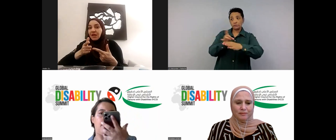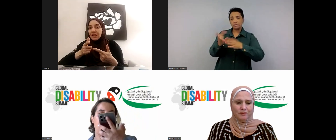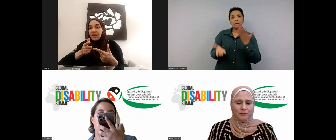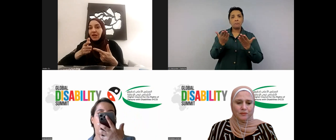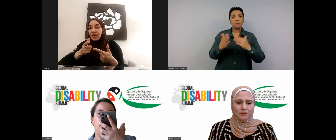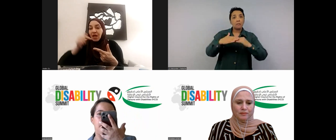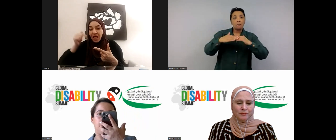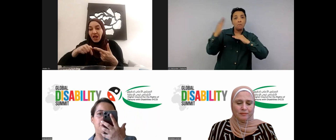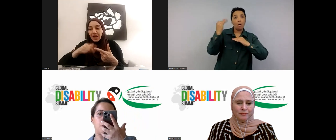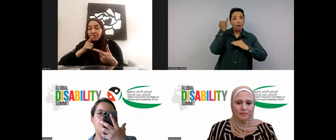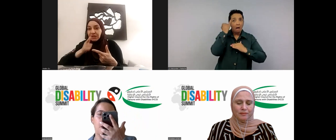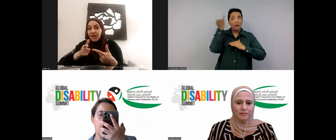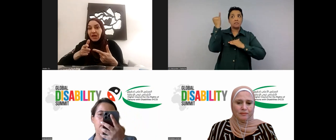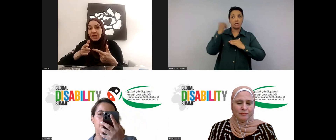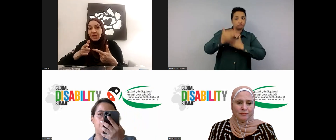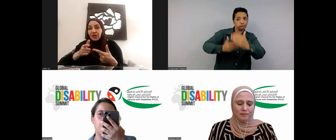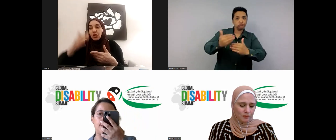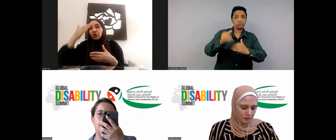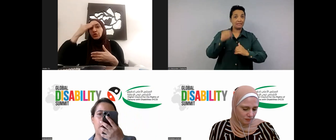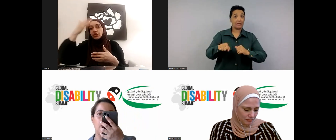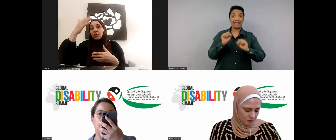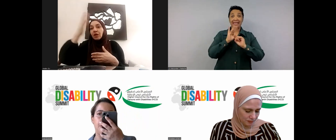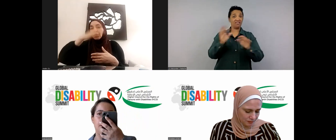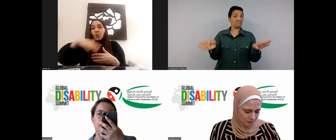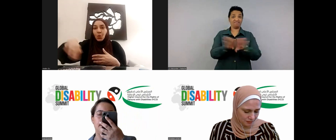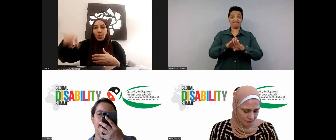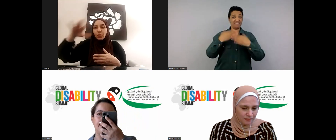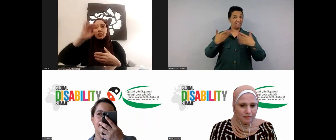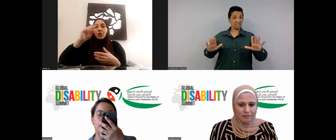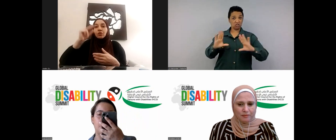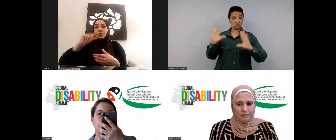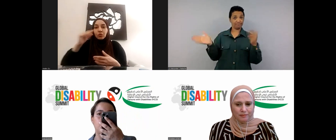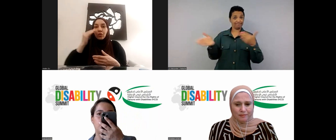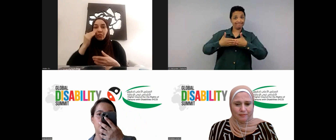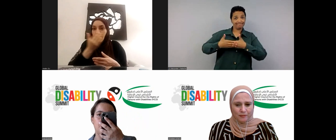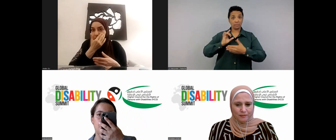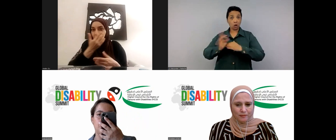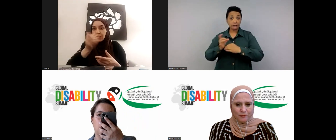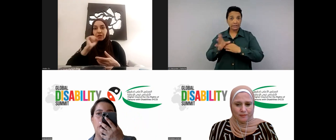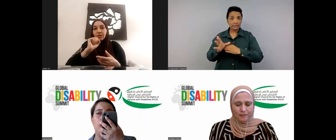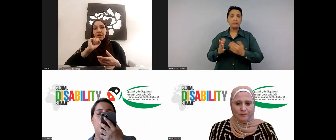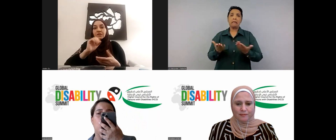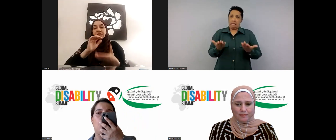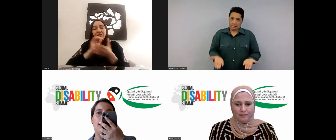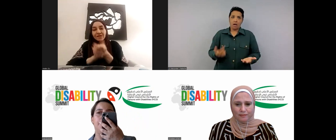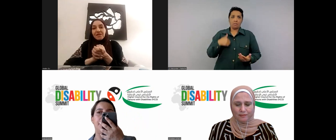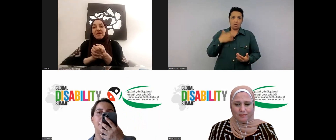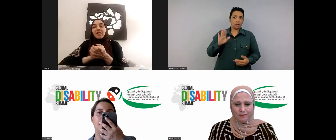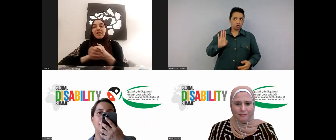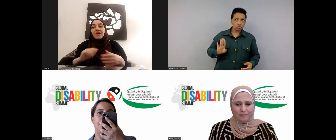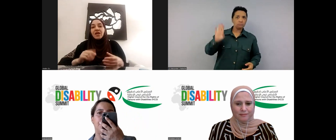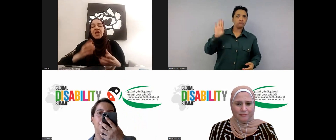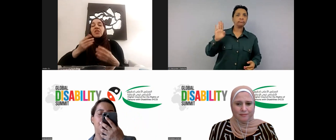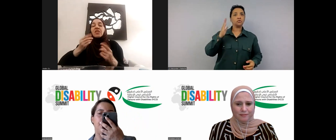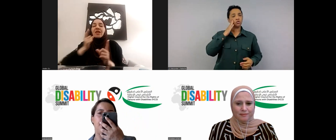no further consultation session, I would like to take this opportunity to hail the efforts